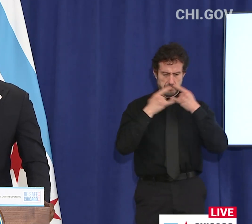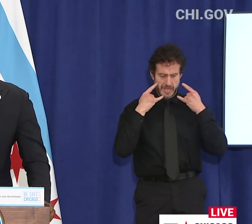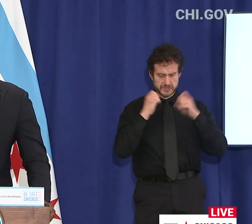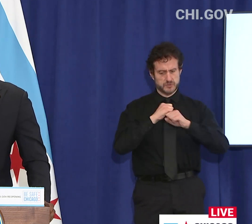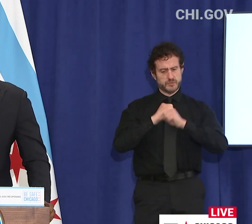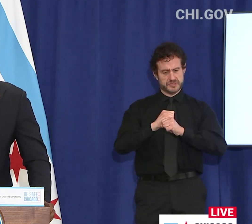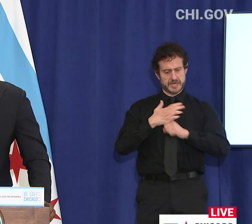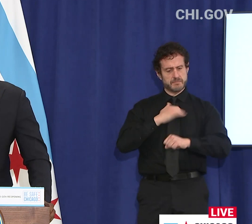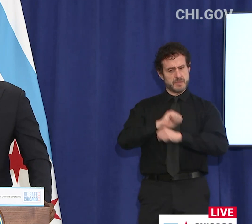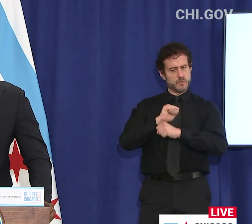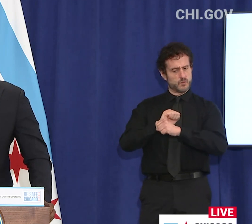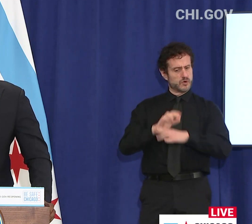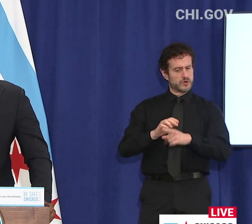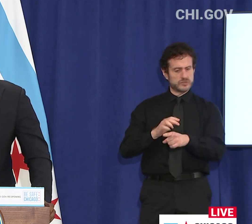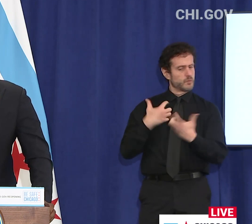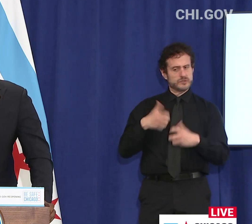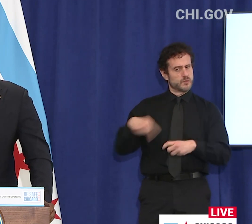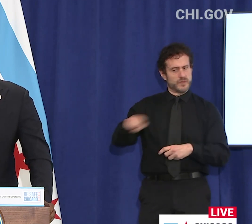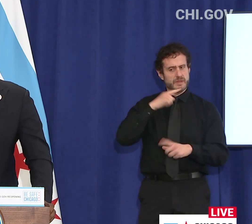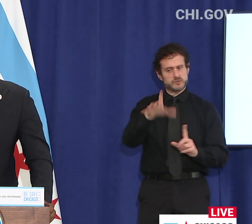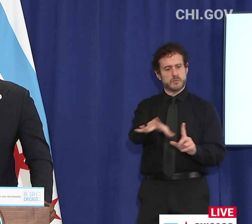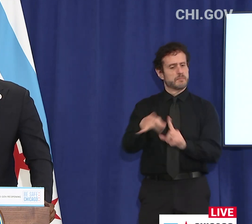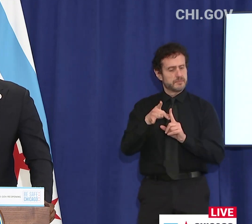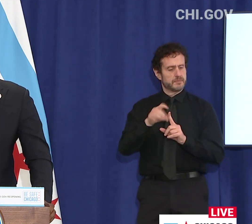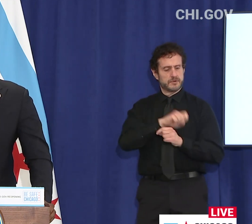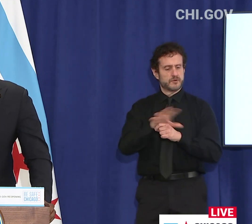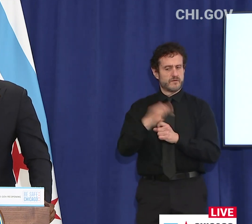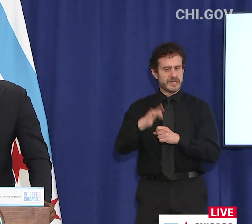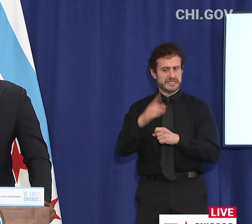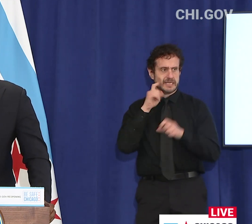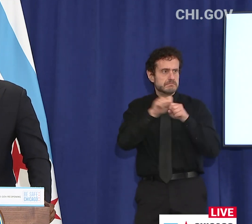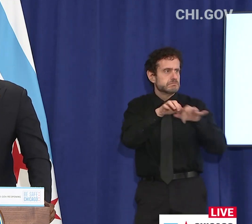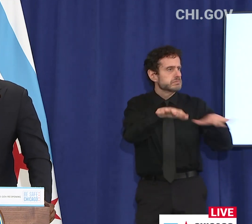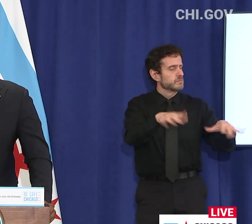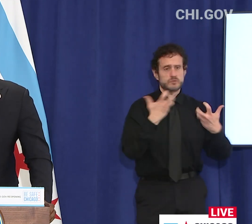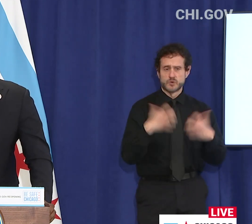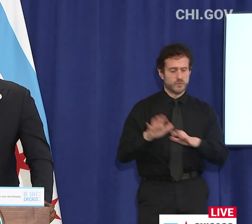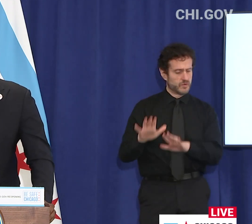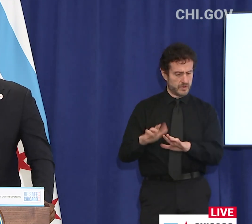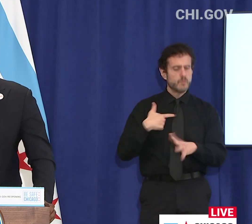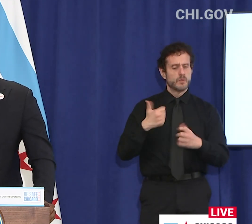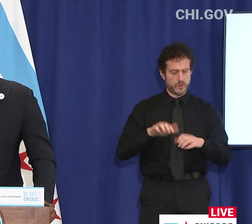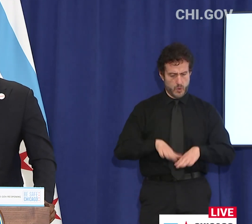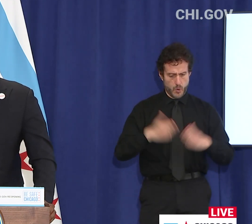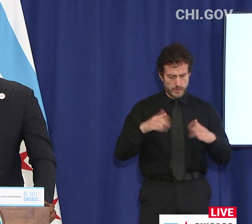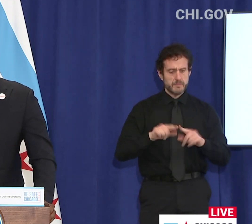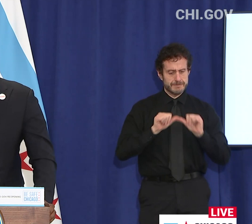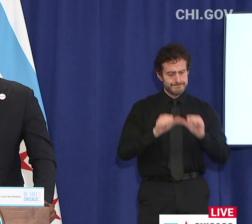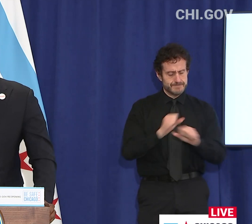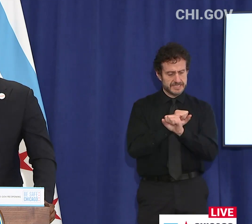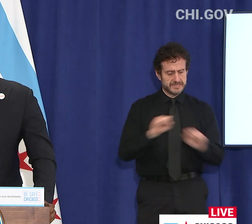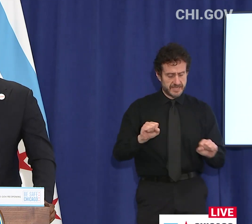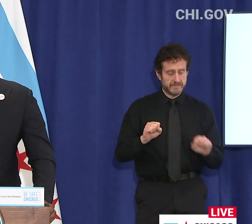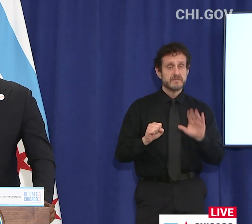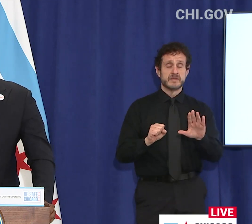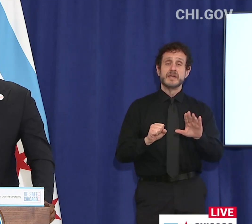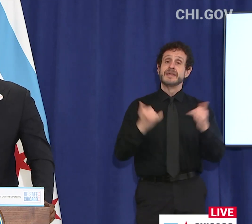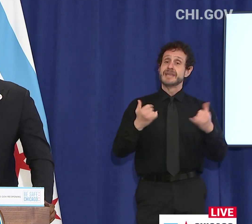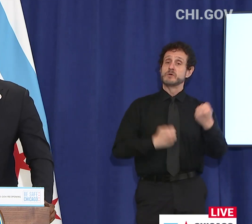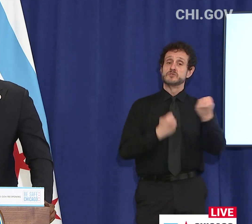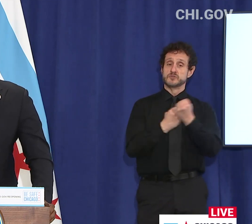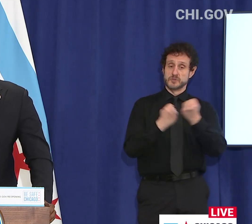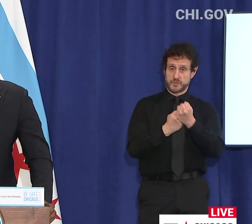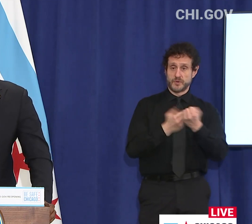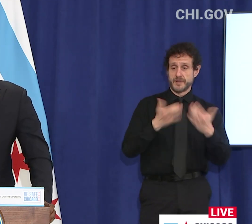from contracting or spreading COVID-19. To support safe and efficient reopening, I am